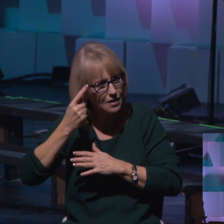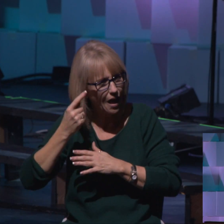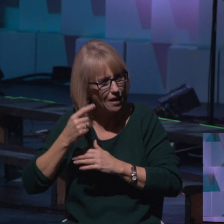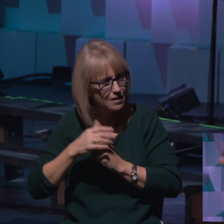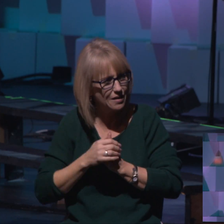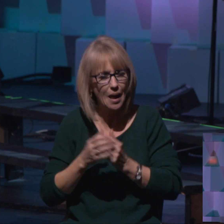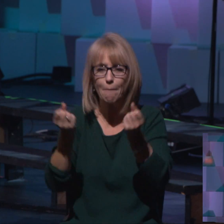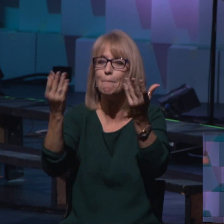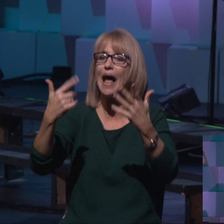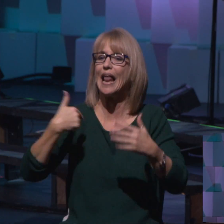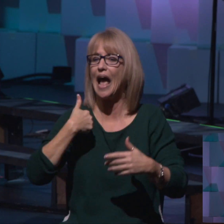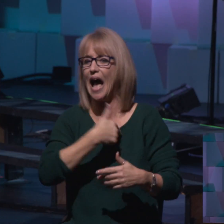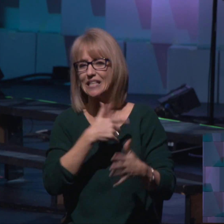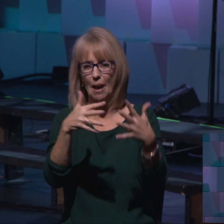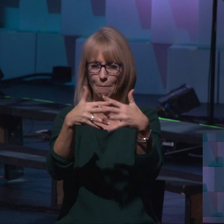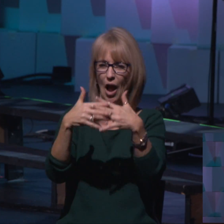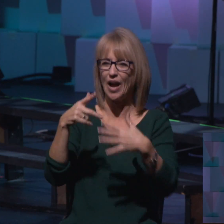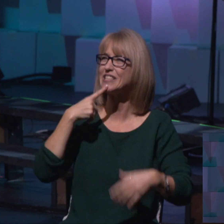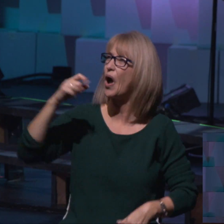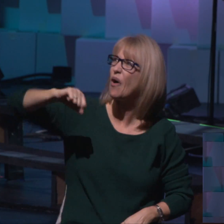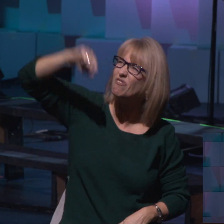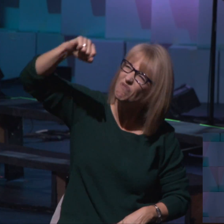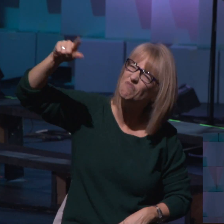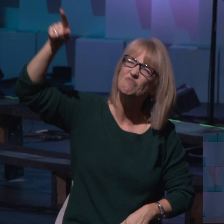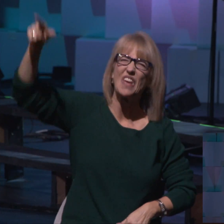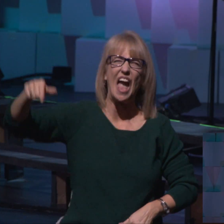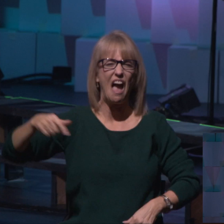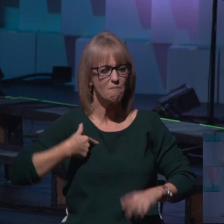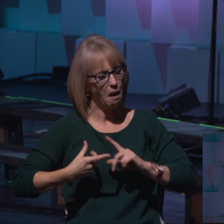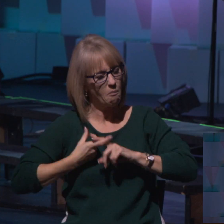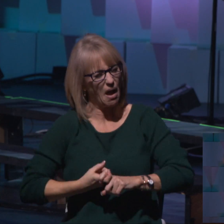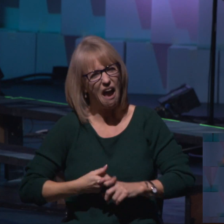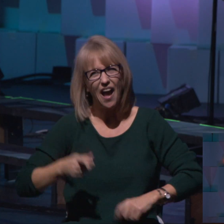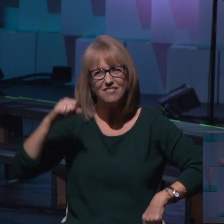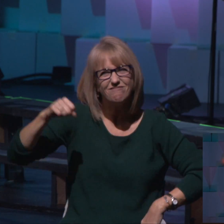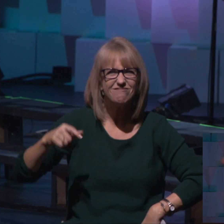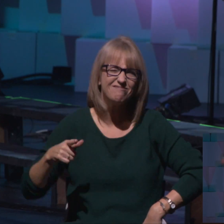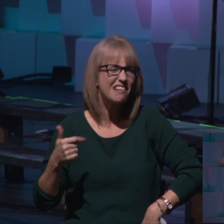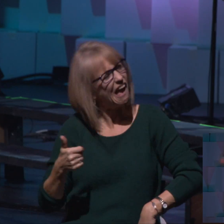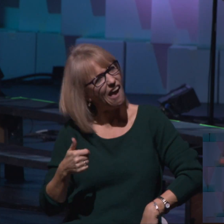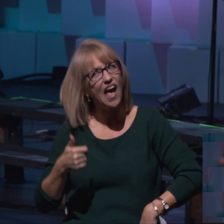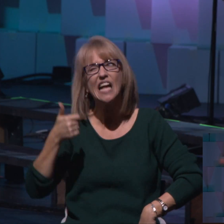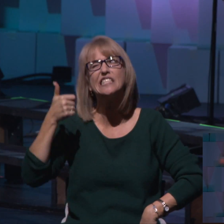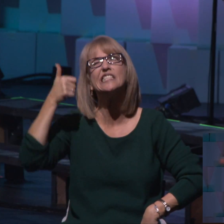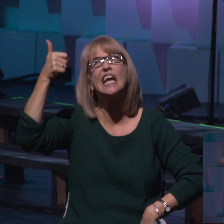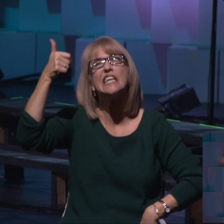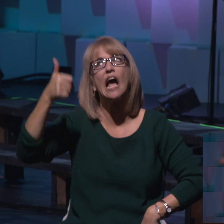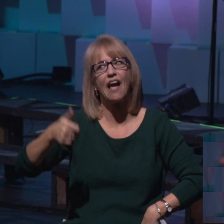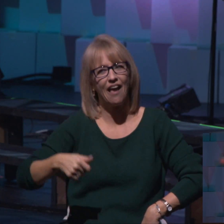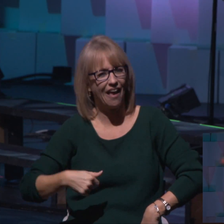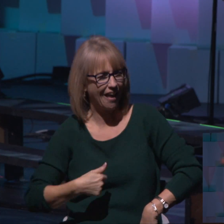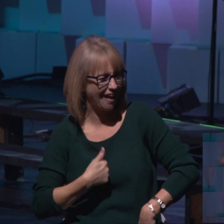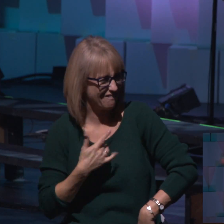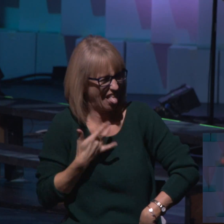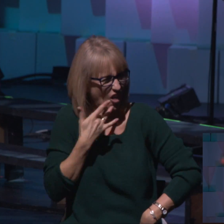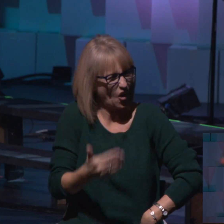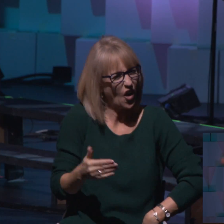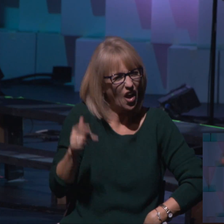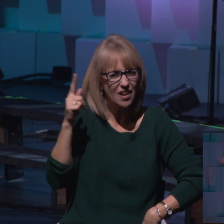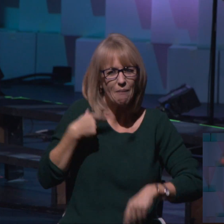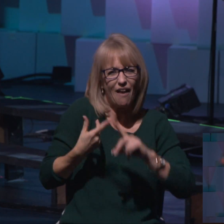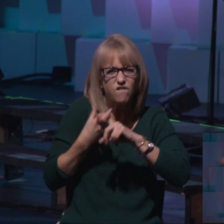see Jesus as our buddy, old pal, everything's good, hanging out. Hey, it's all good, no problems here. And we forget who we